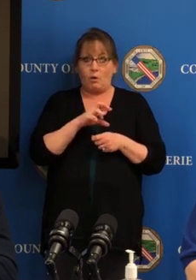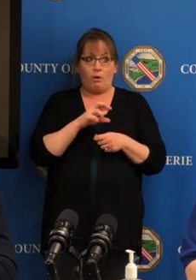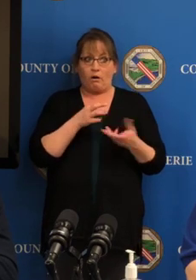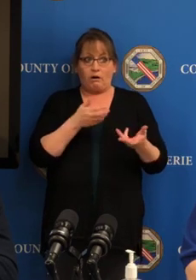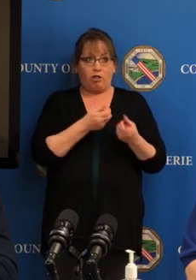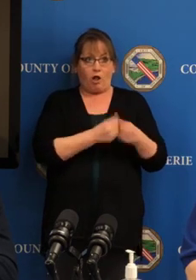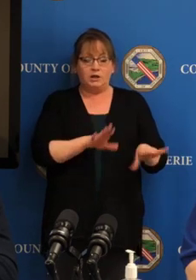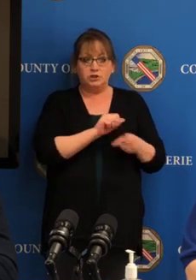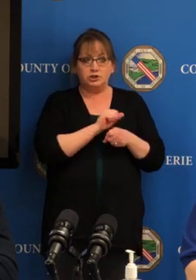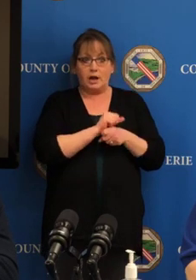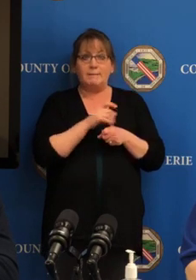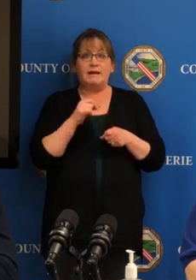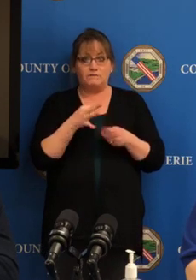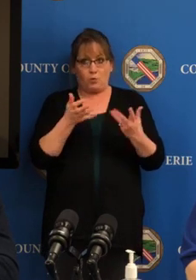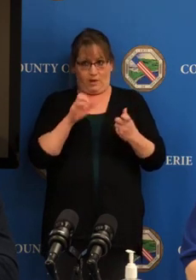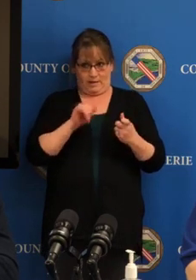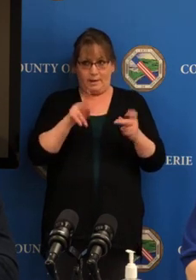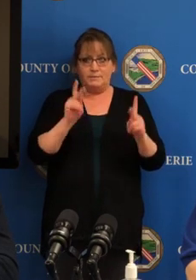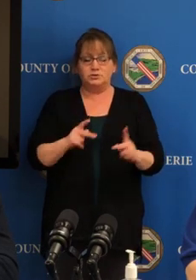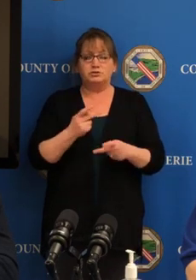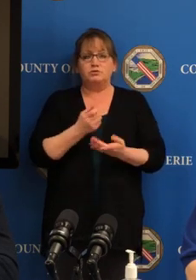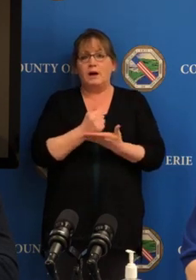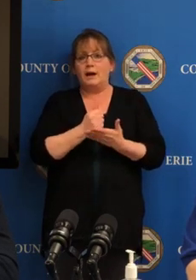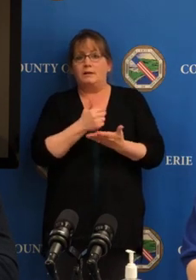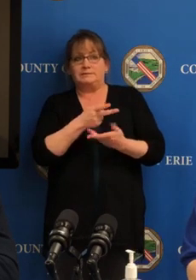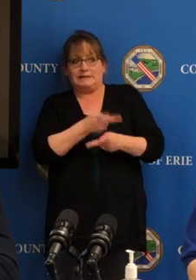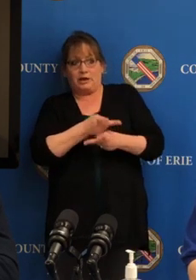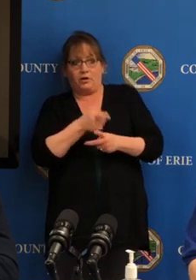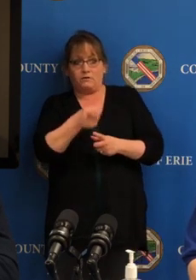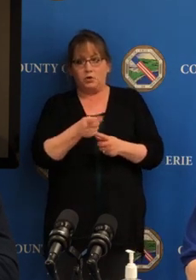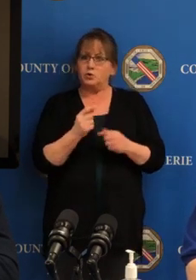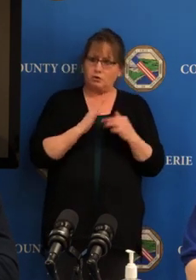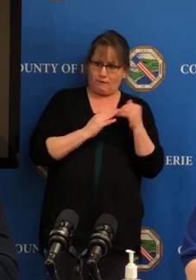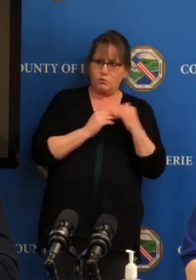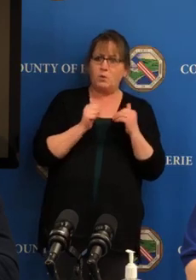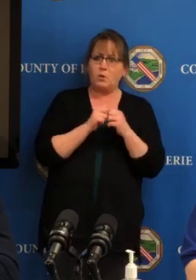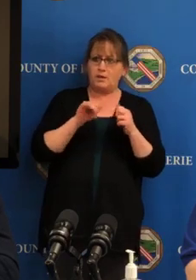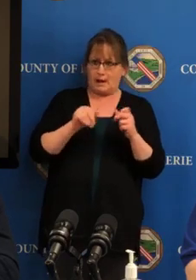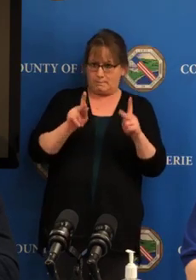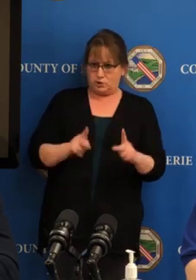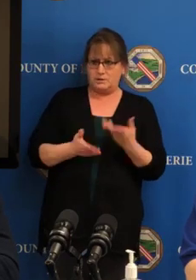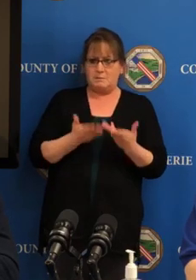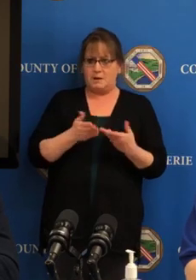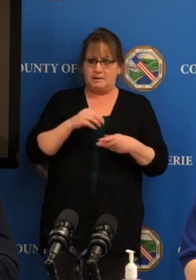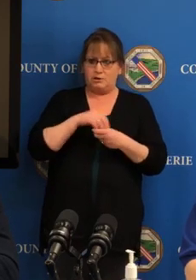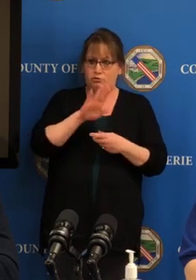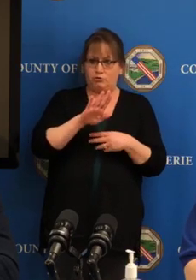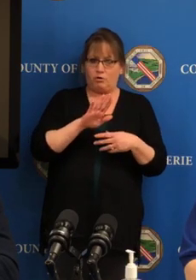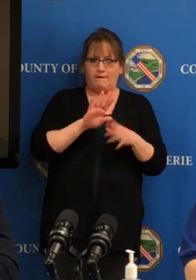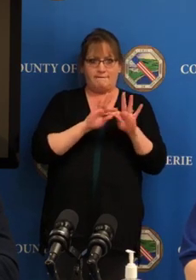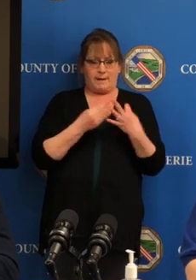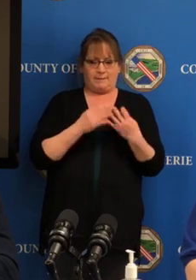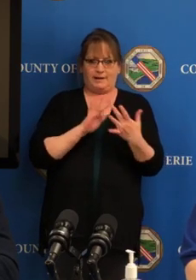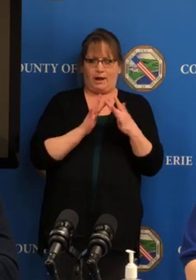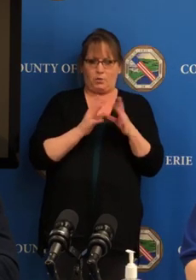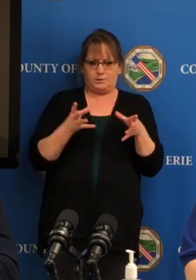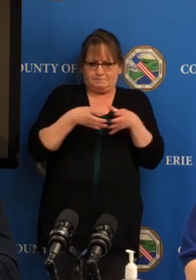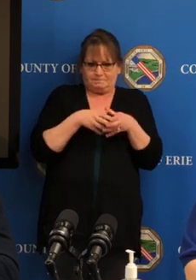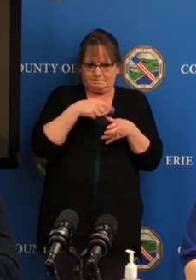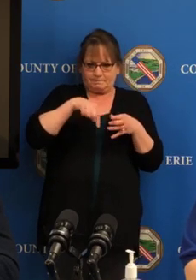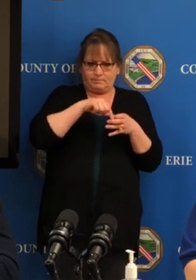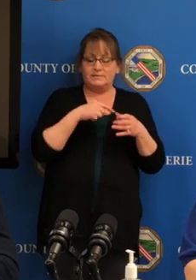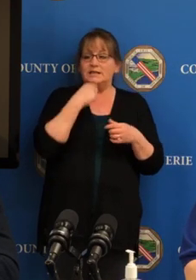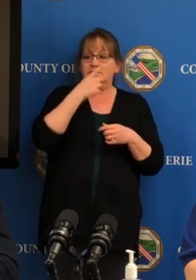that person to help take care of you, someone that is inside your comfort zone in your personal family network, tell my staff that